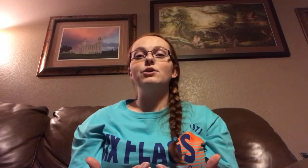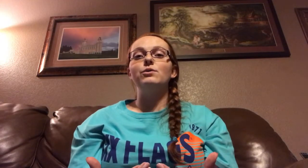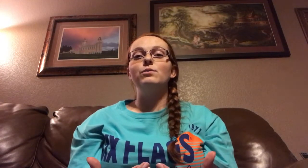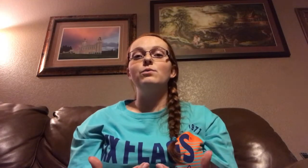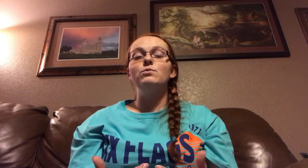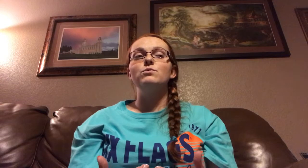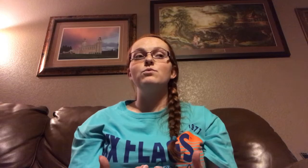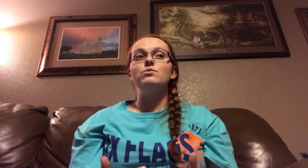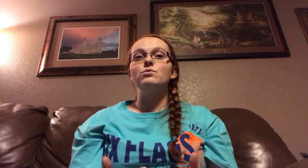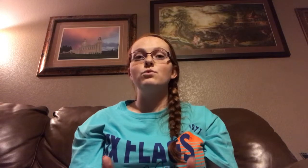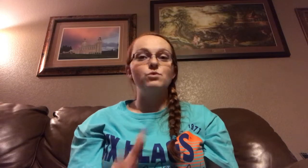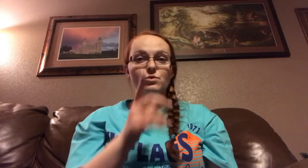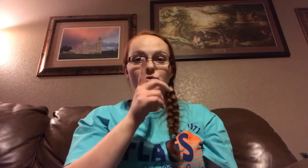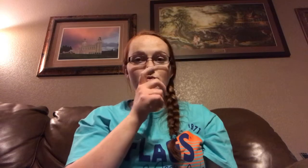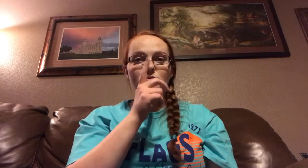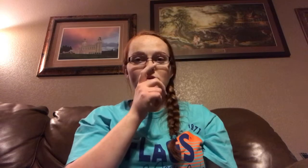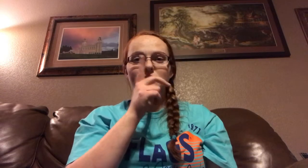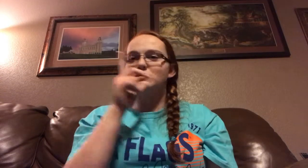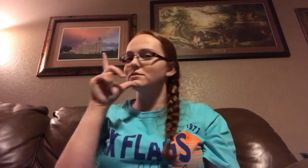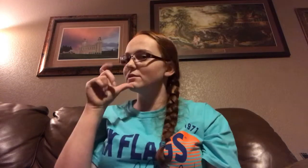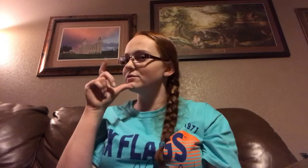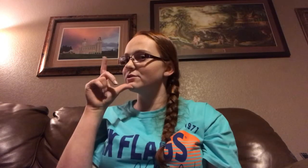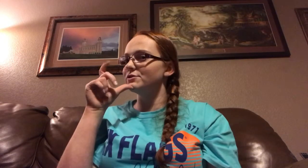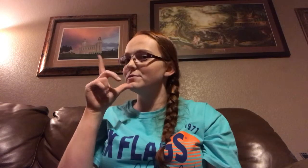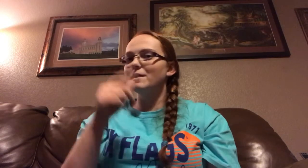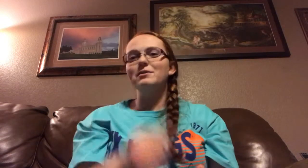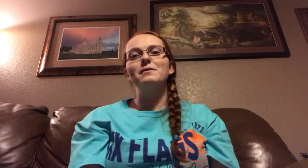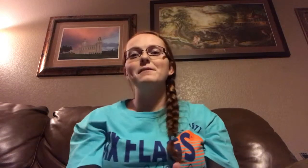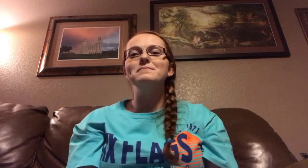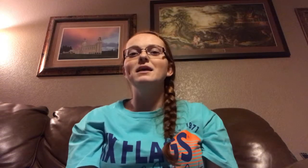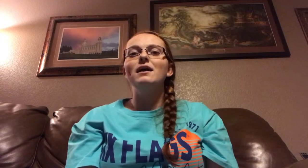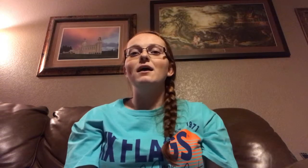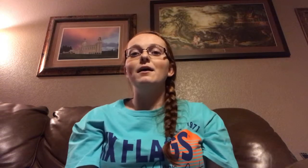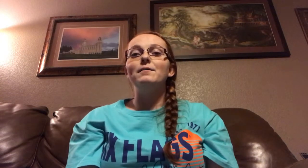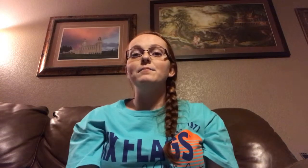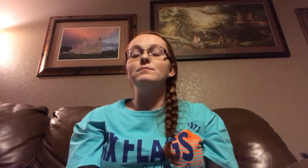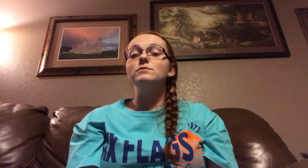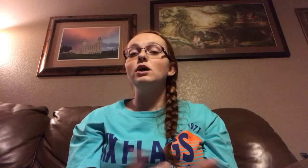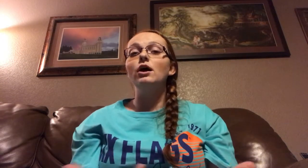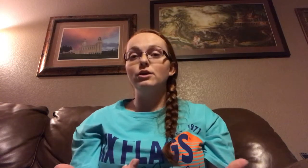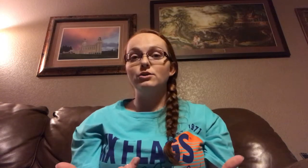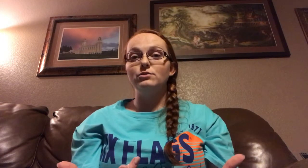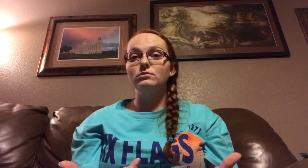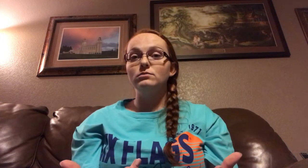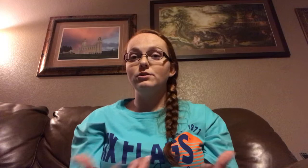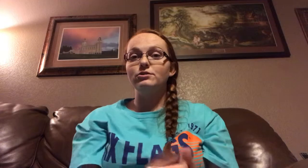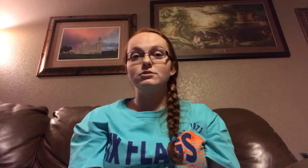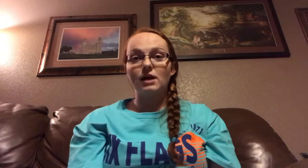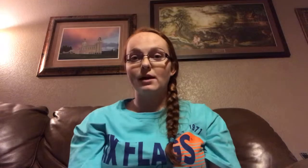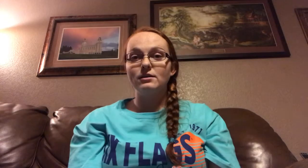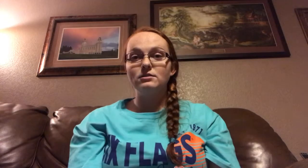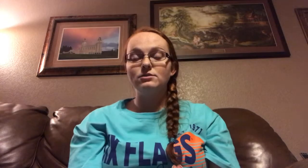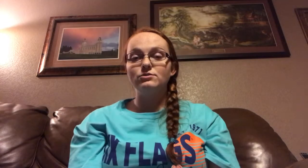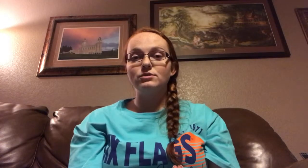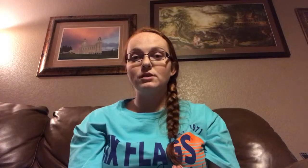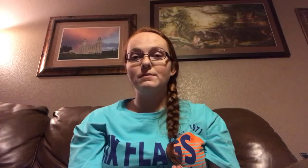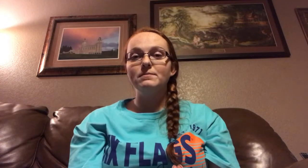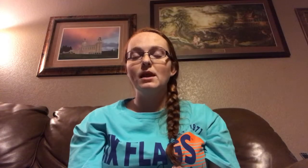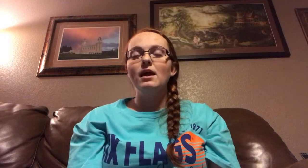know who, this is the sign for who, by the way, taught you your signs usually.